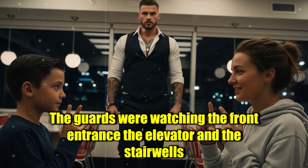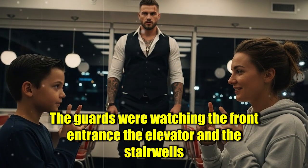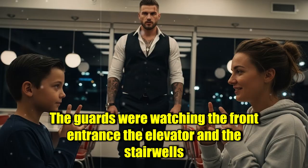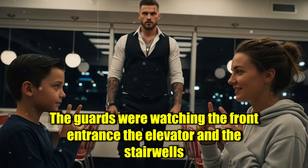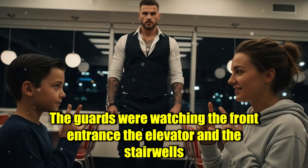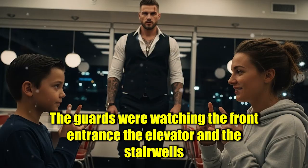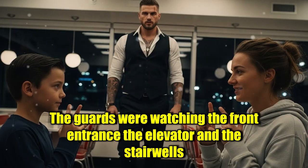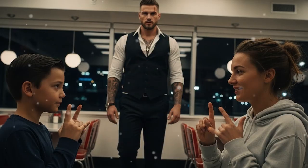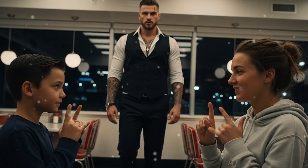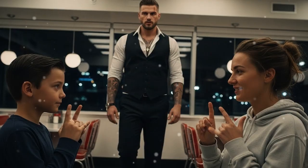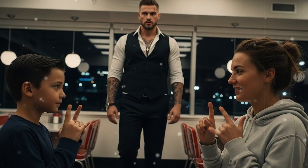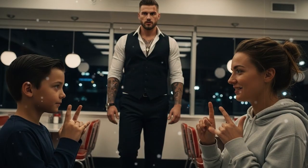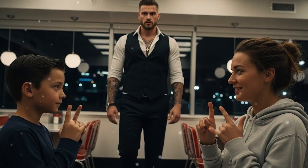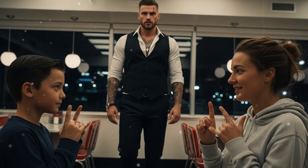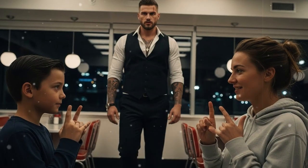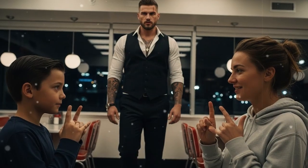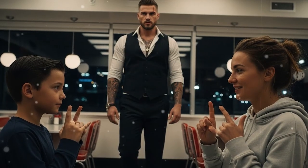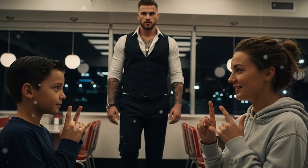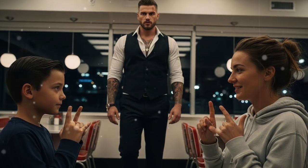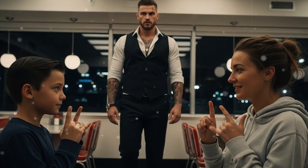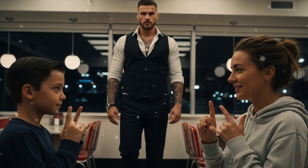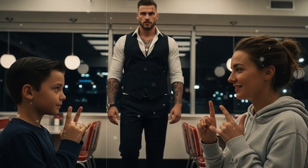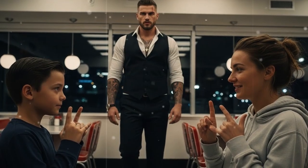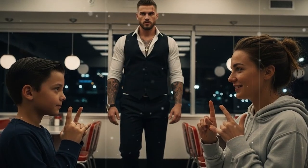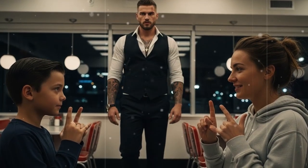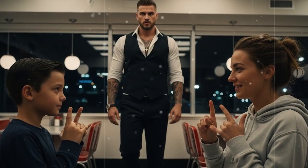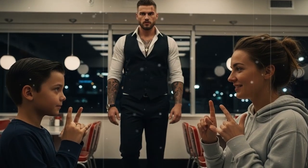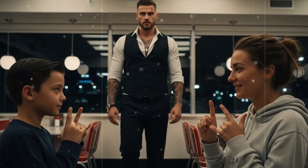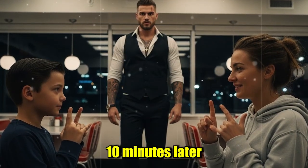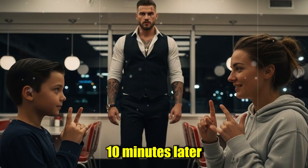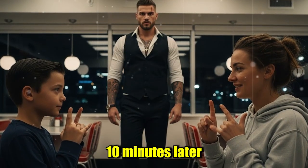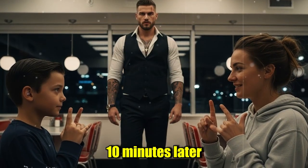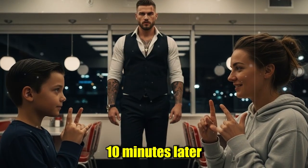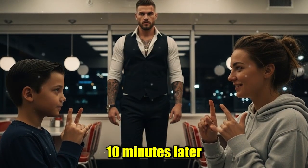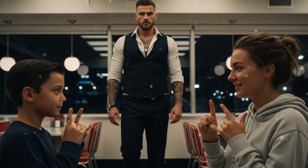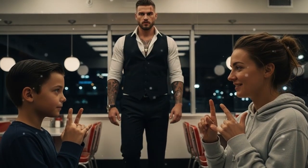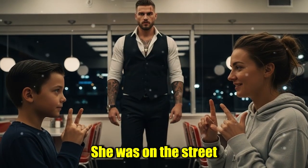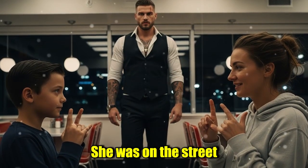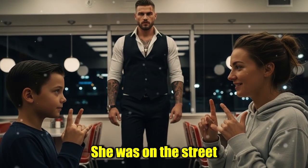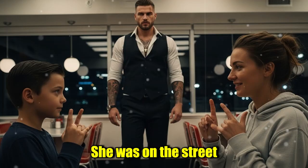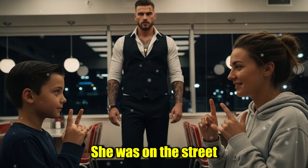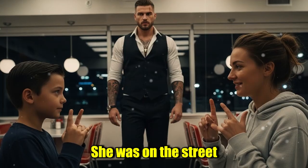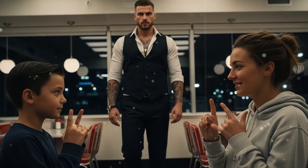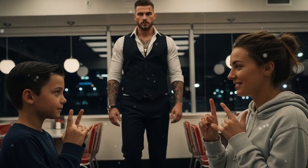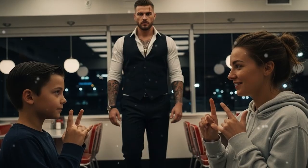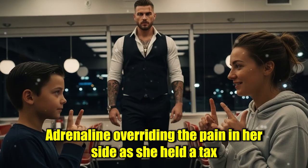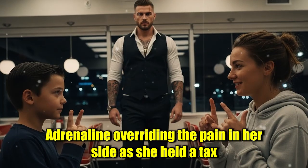elevator, and the stairwells, but they'd overlooked the most obvious route. 10 minutes later, she was on the street,